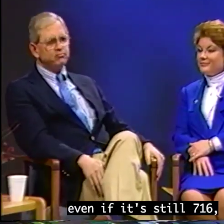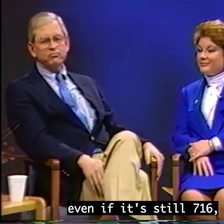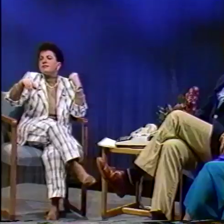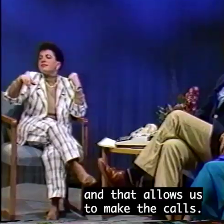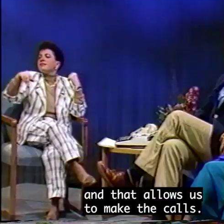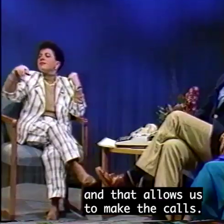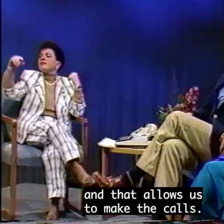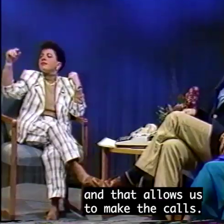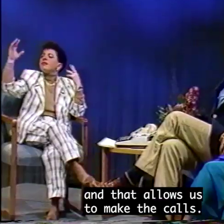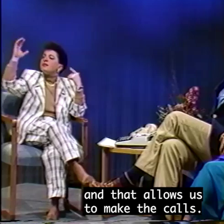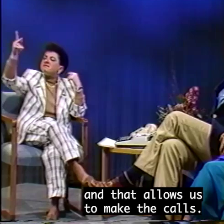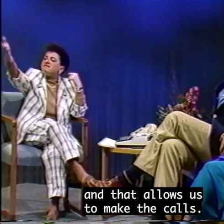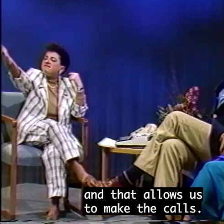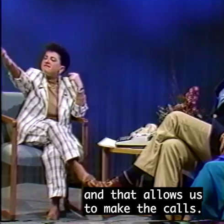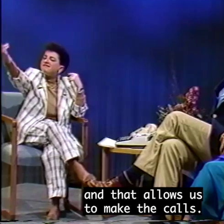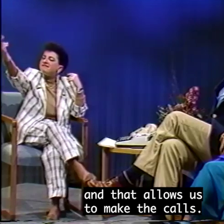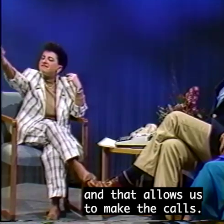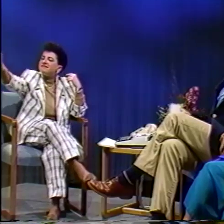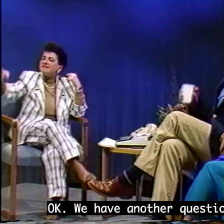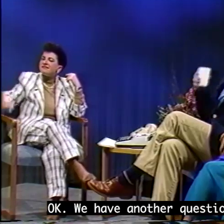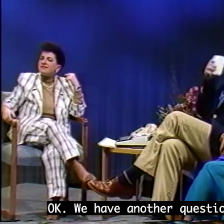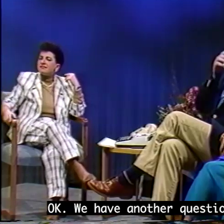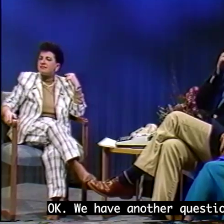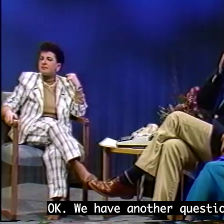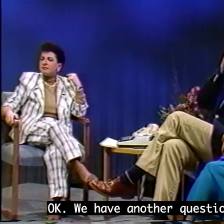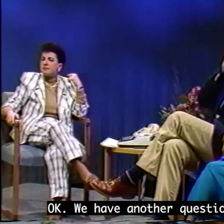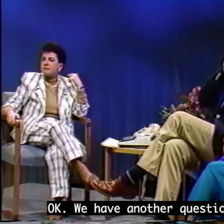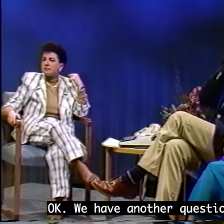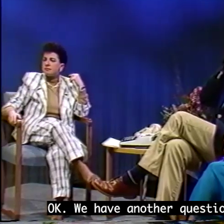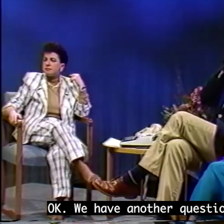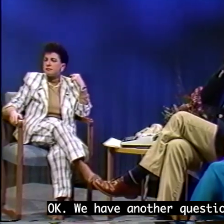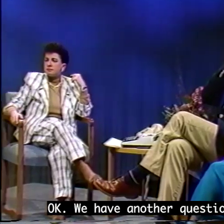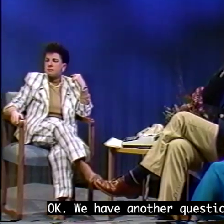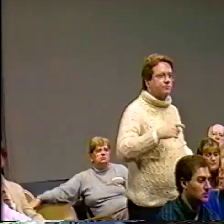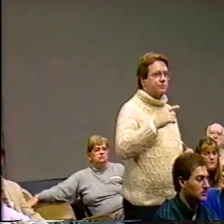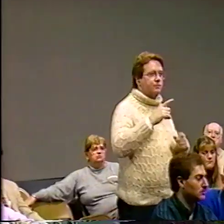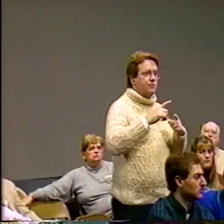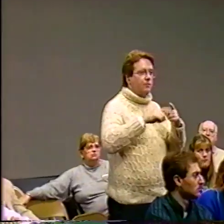that allows us to make the calls. Okay, we have another question.